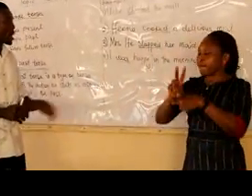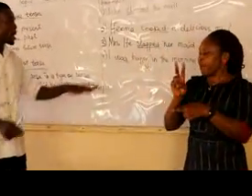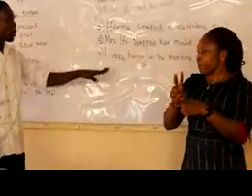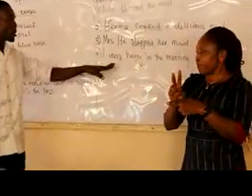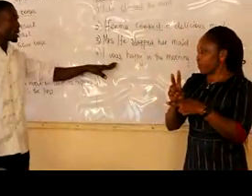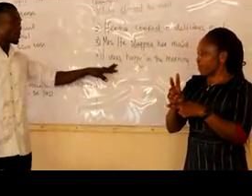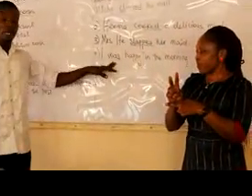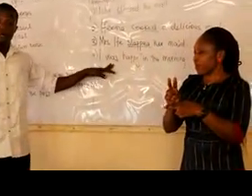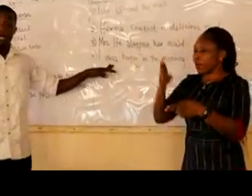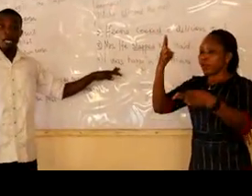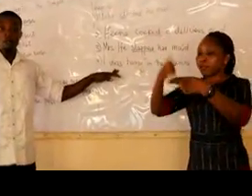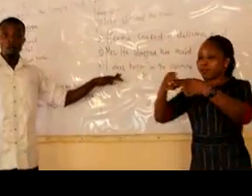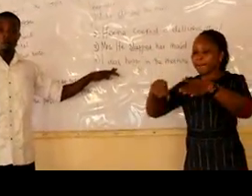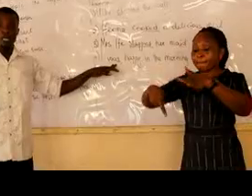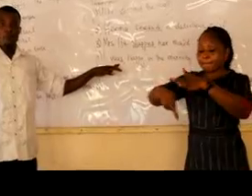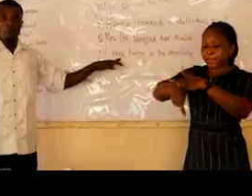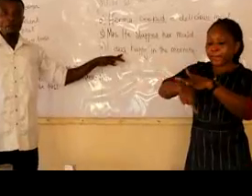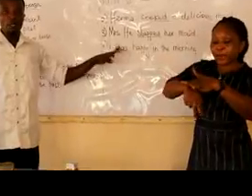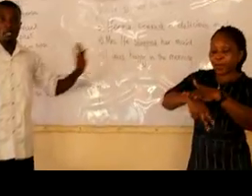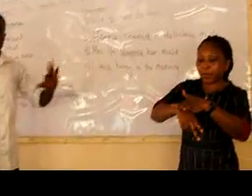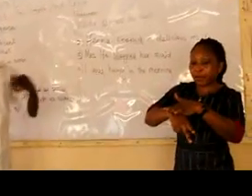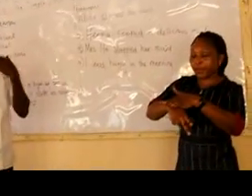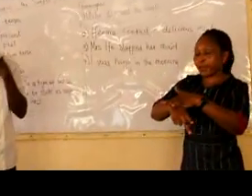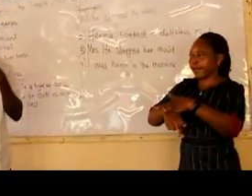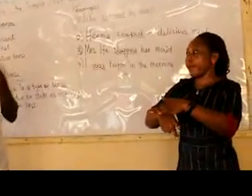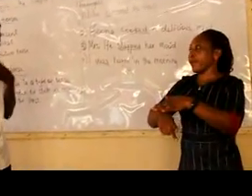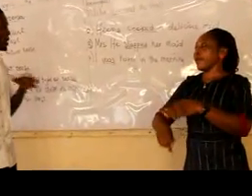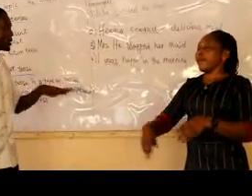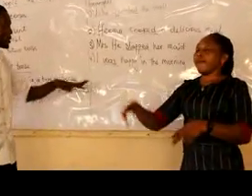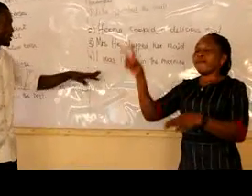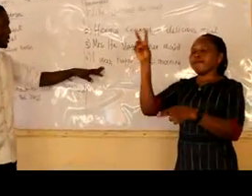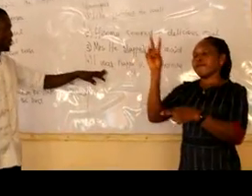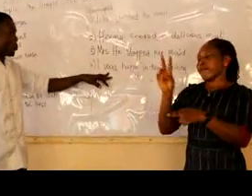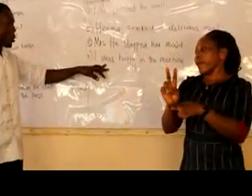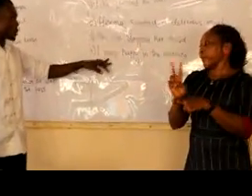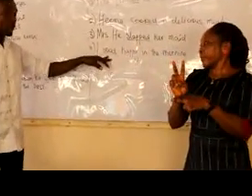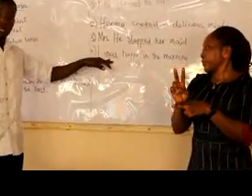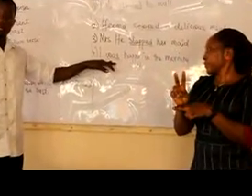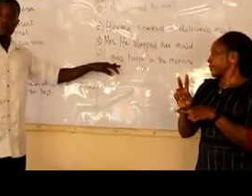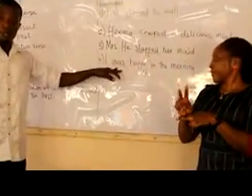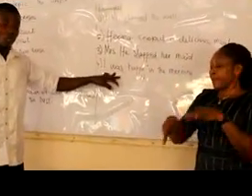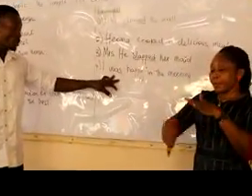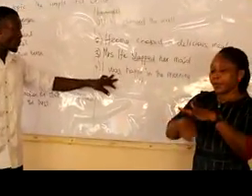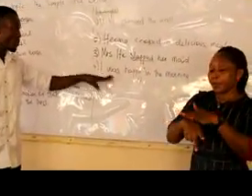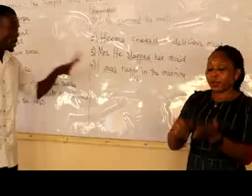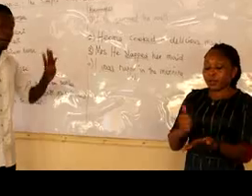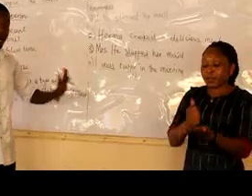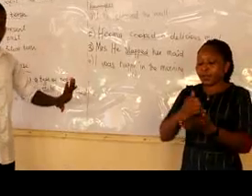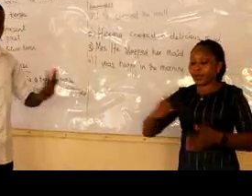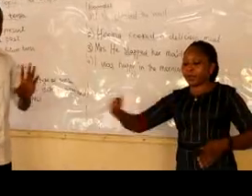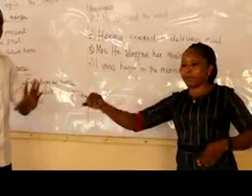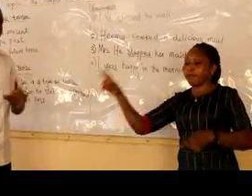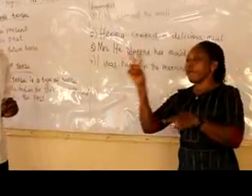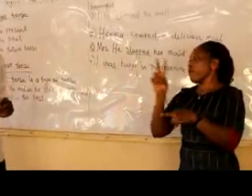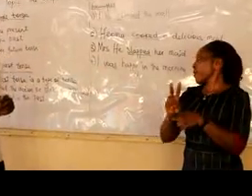The primary auxiliary verb, I don't know if you have treated it or not, but one of the features of the